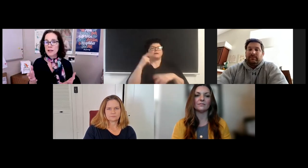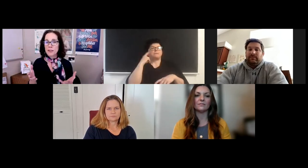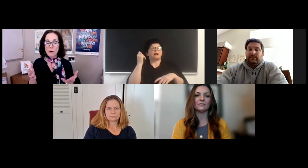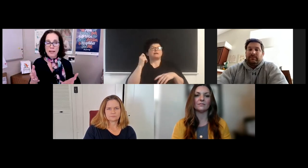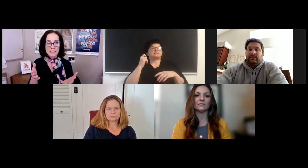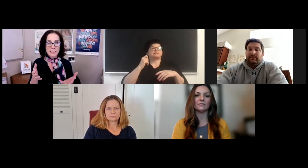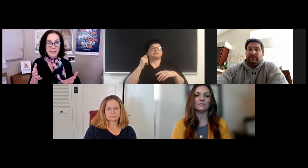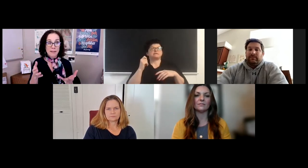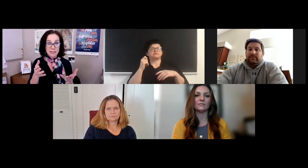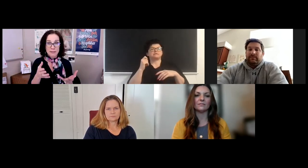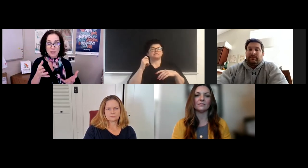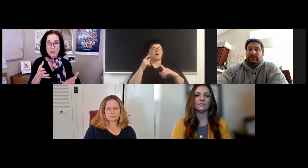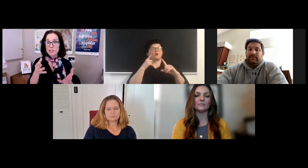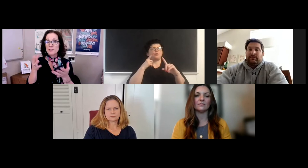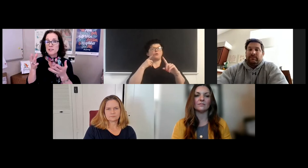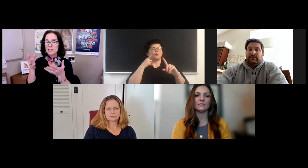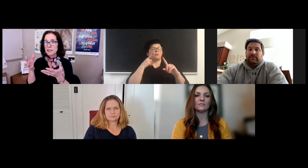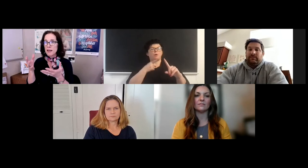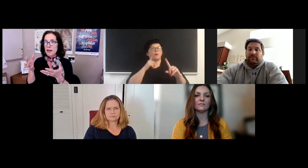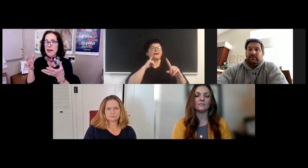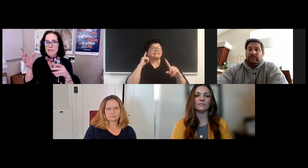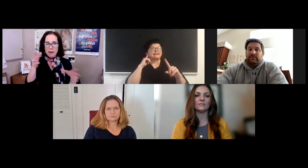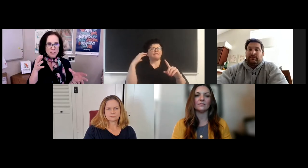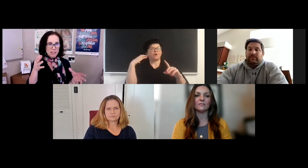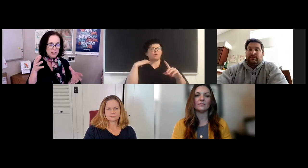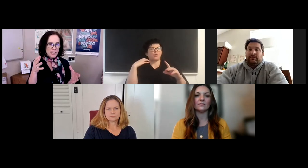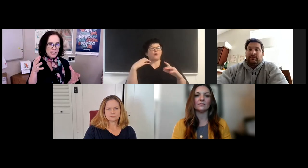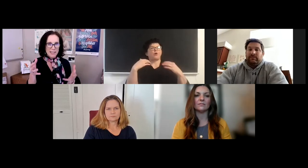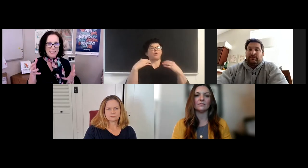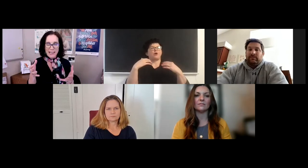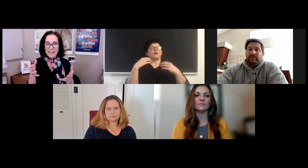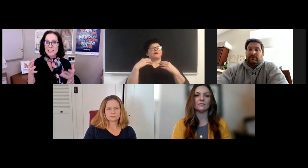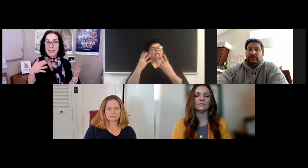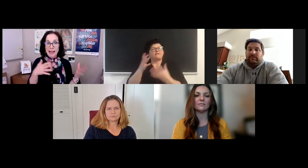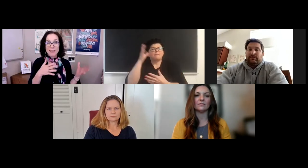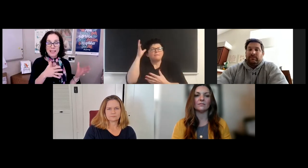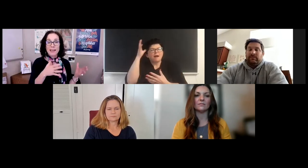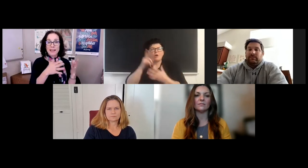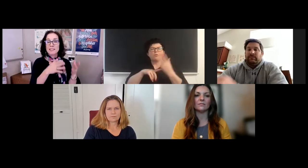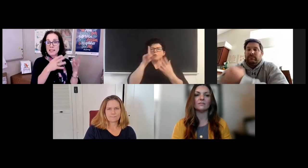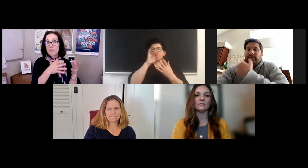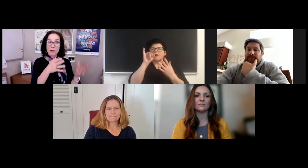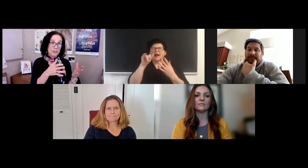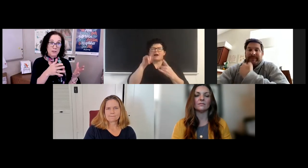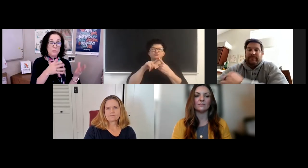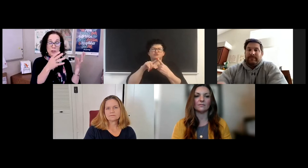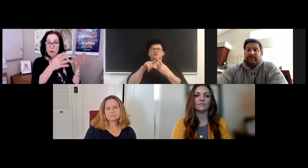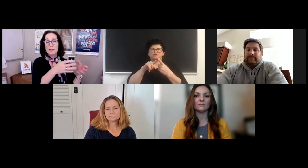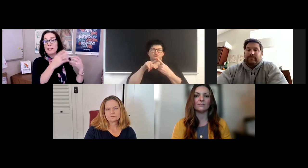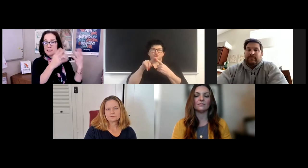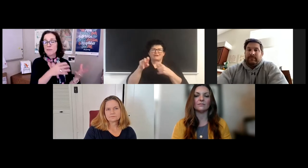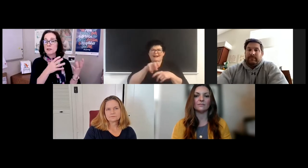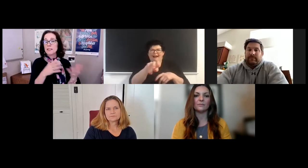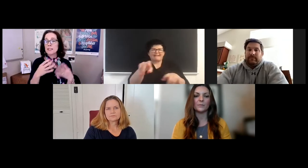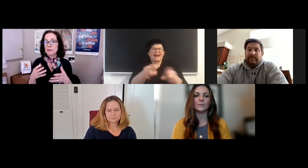you know, the whole idea of a deaf coach is to have parents understand what it's like to navigate as a deaf person, which only